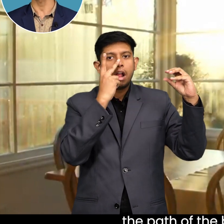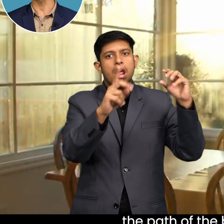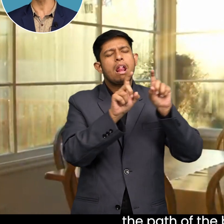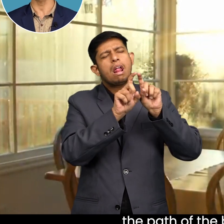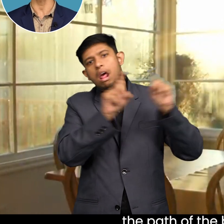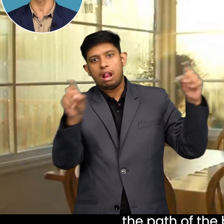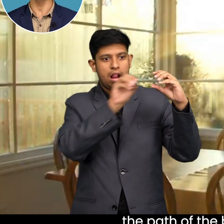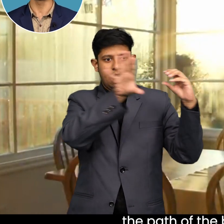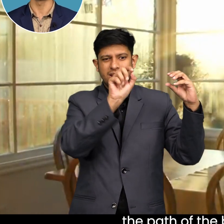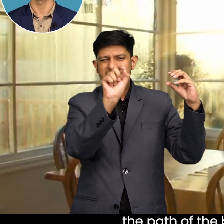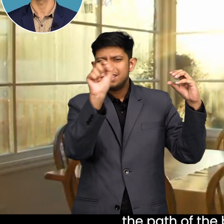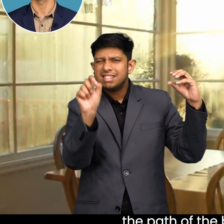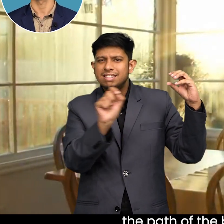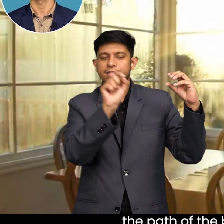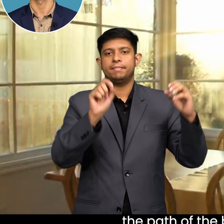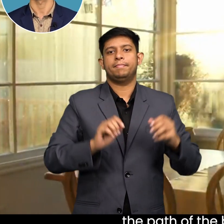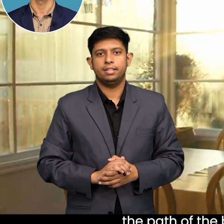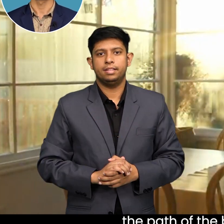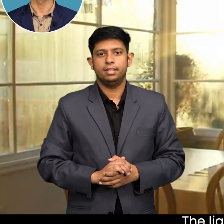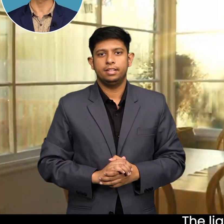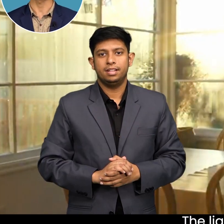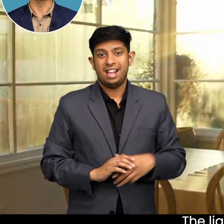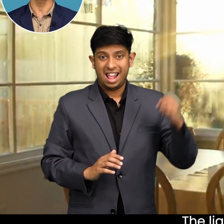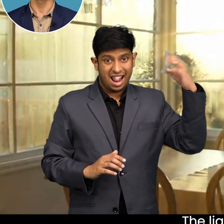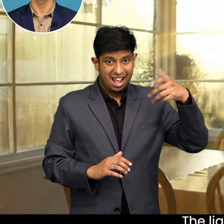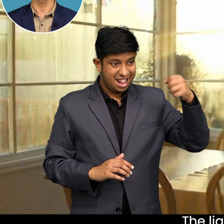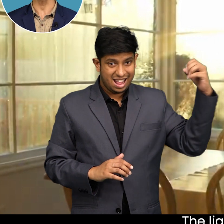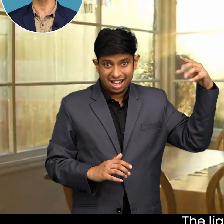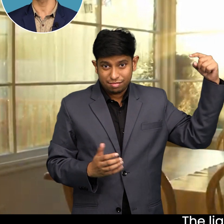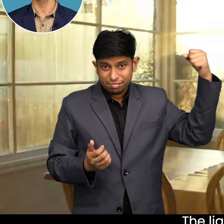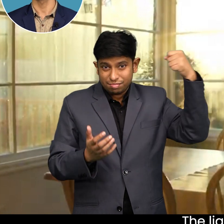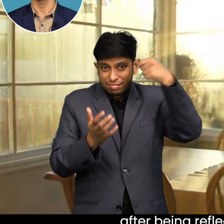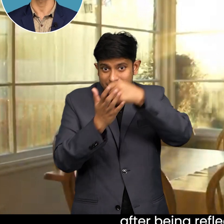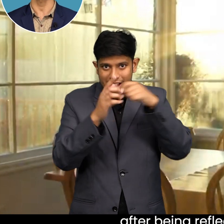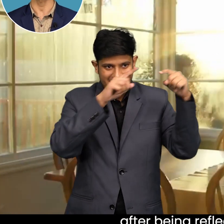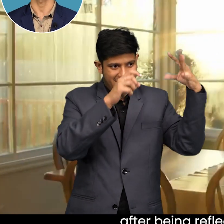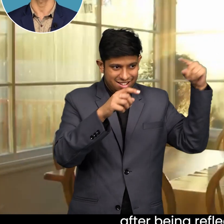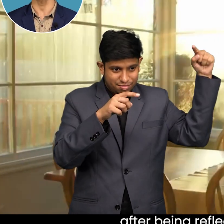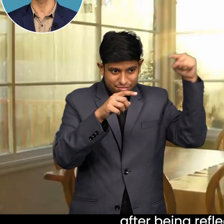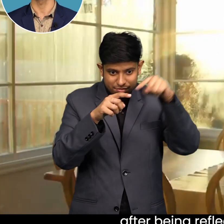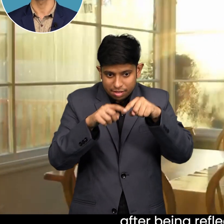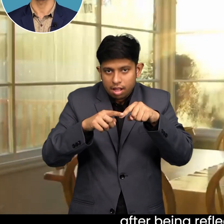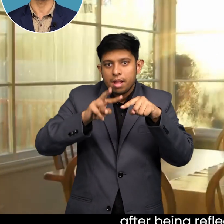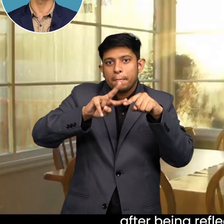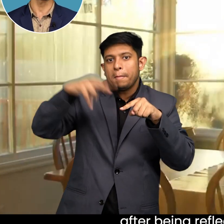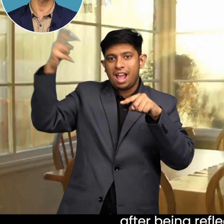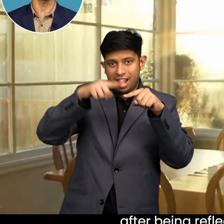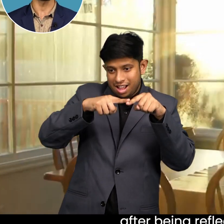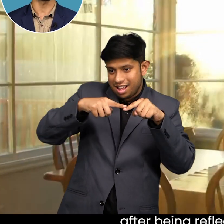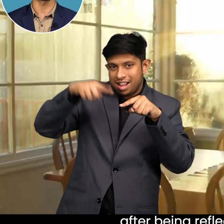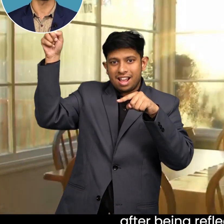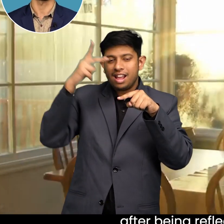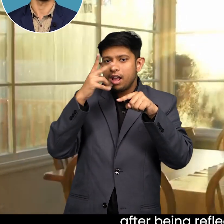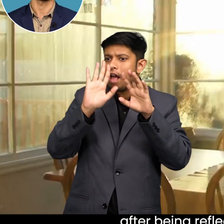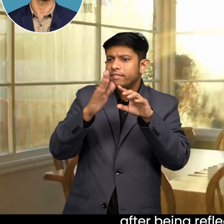of the beam becomes visible. The light reaches us after being reflected by these